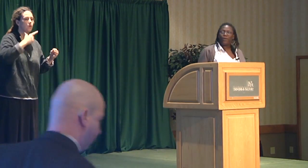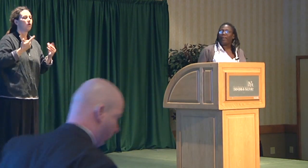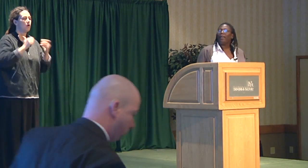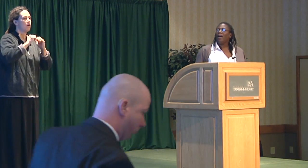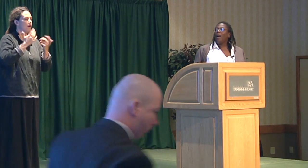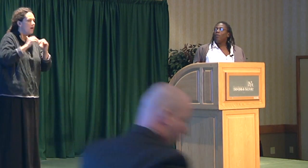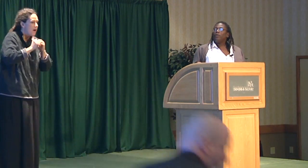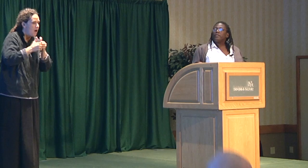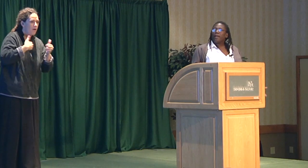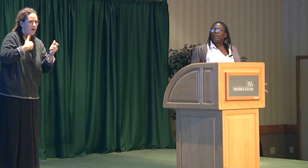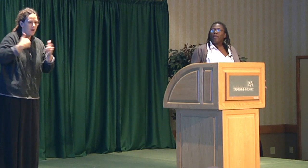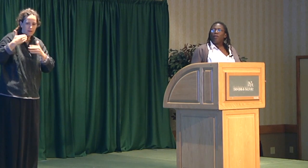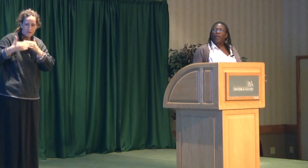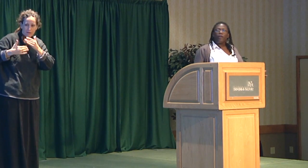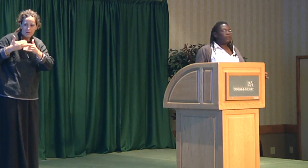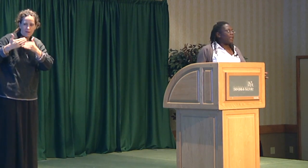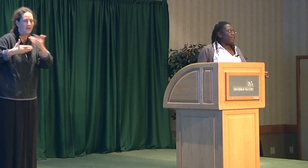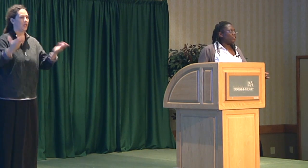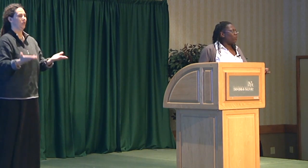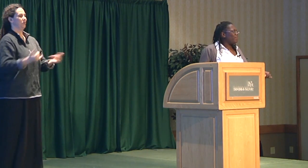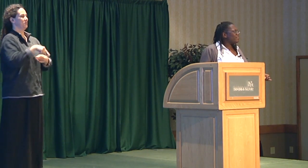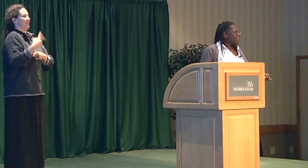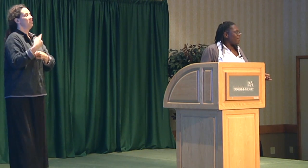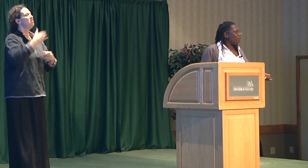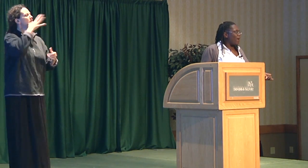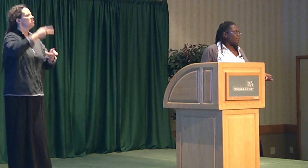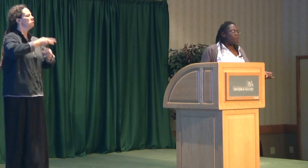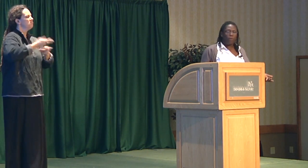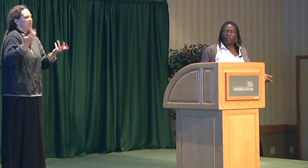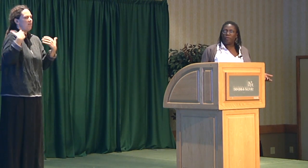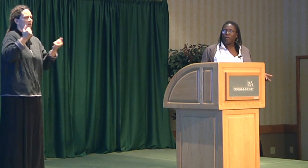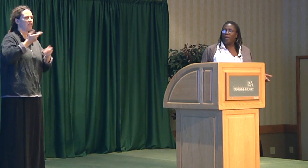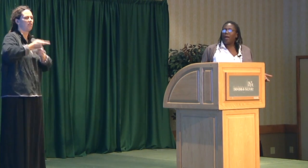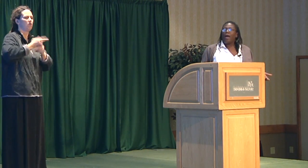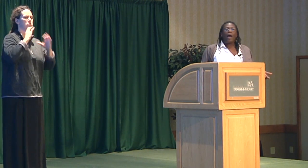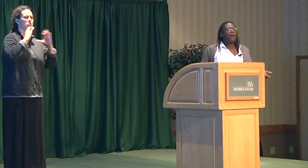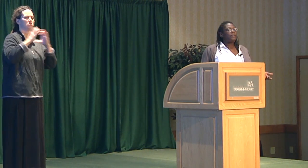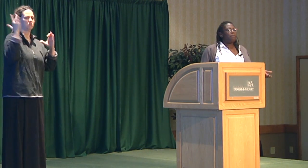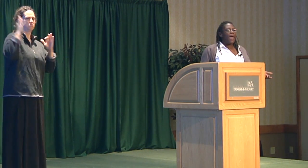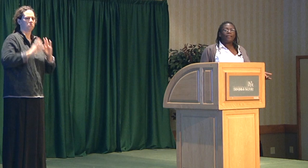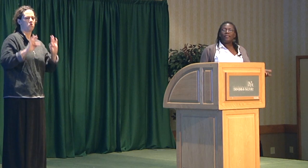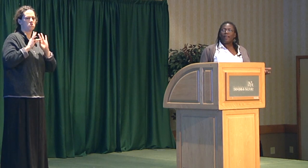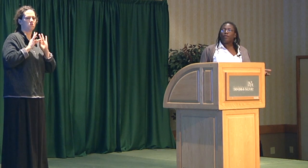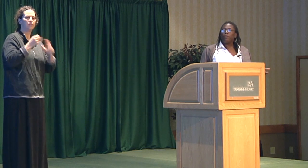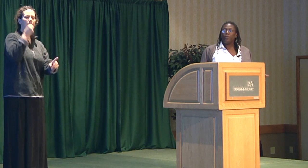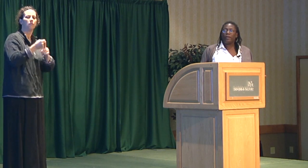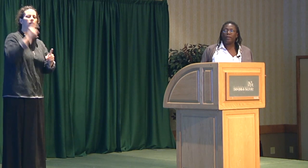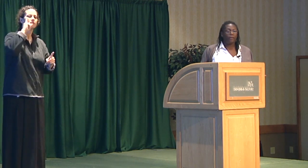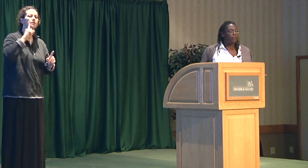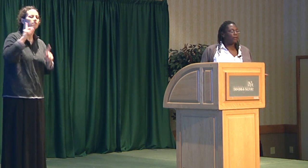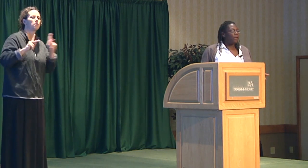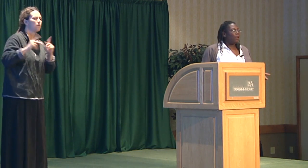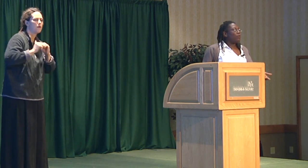this morning. We'll discuss healthcare communication. What is that and why is it important? How does it impact the deaf